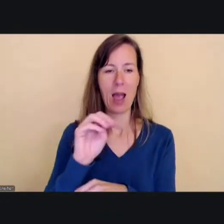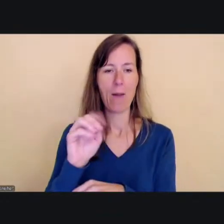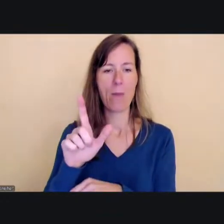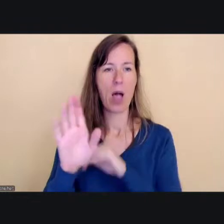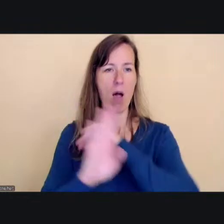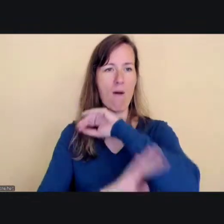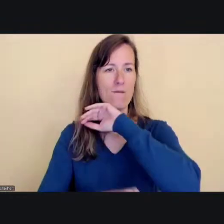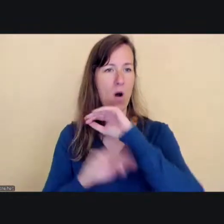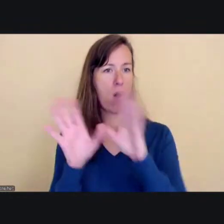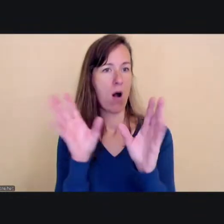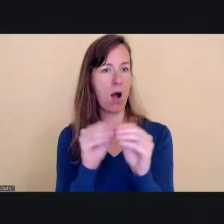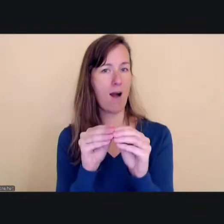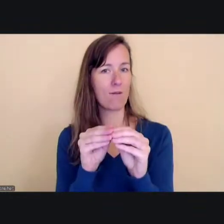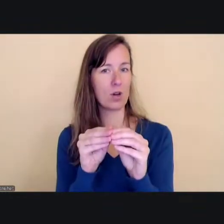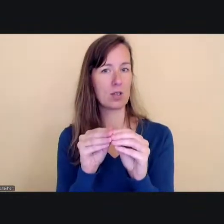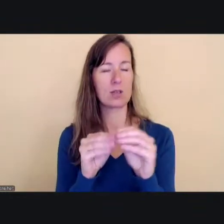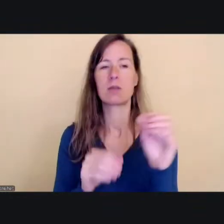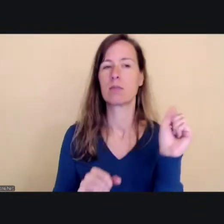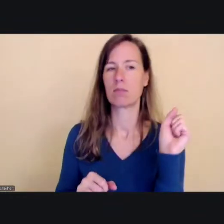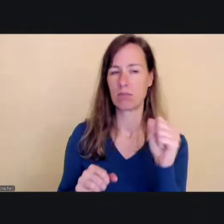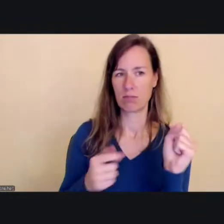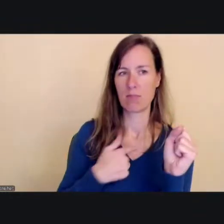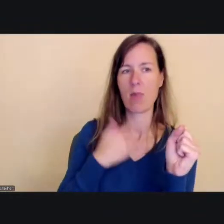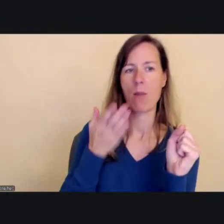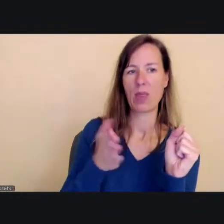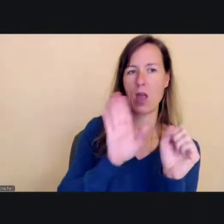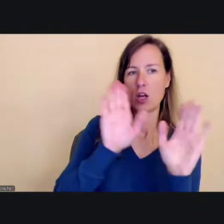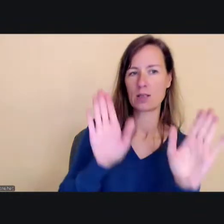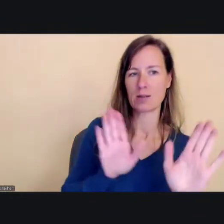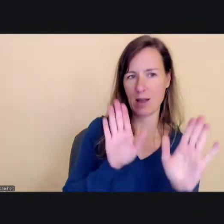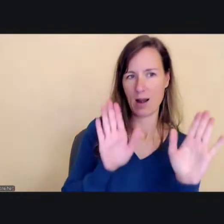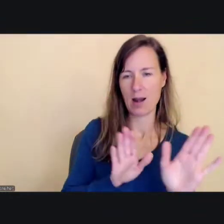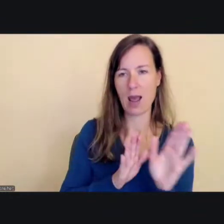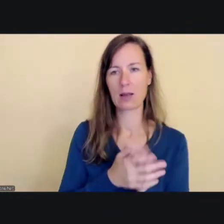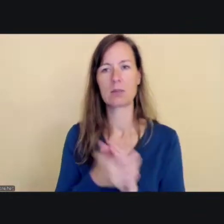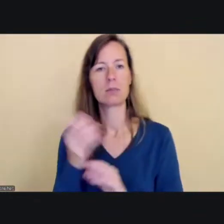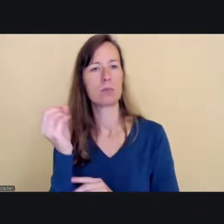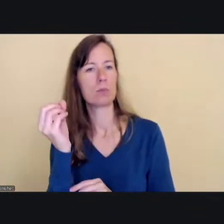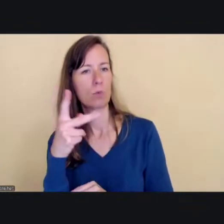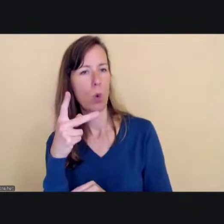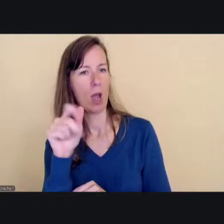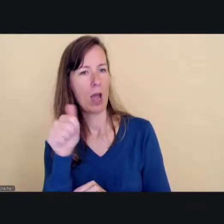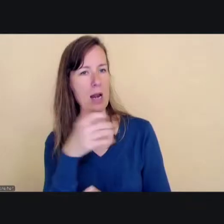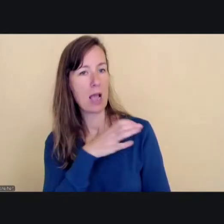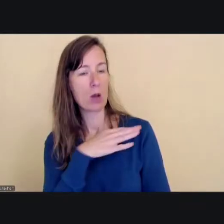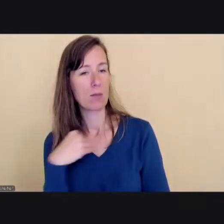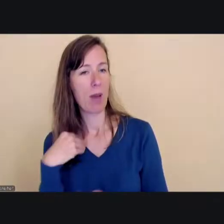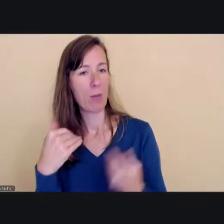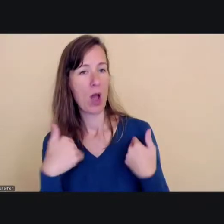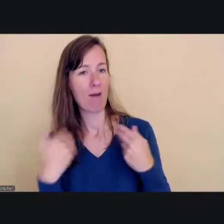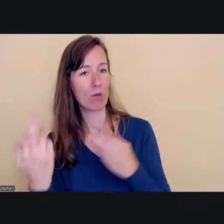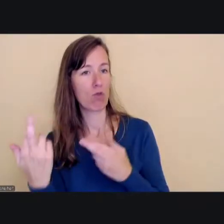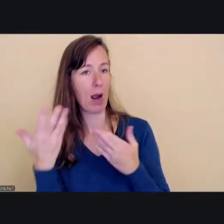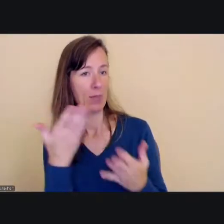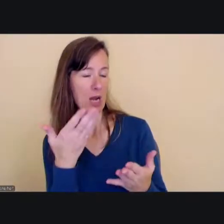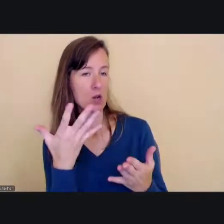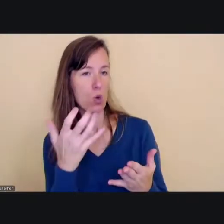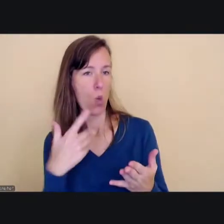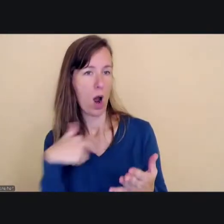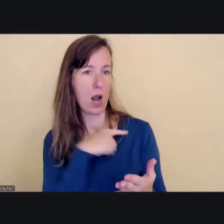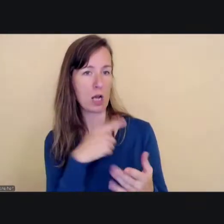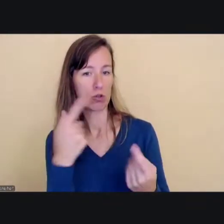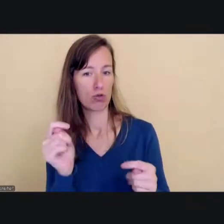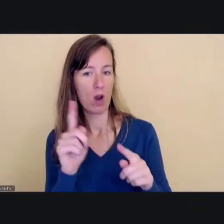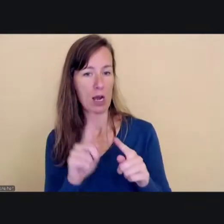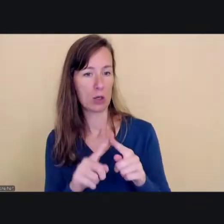I'll be there on Sunday. Okay, so anybody, any council members who have recommendations that you want us to try to run around at the